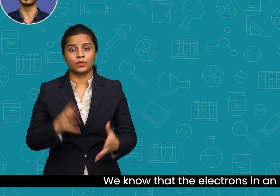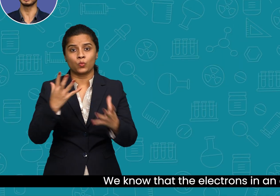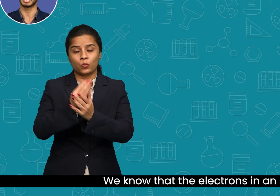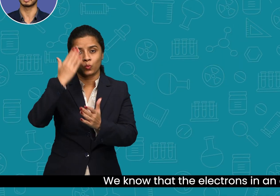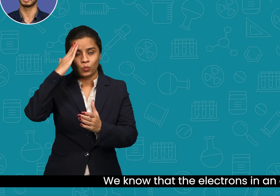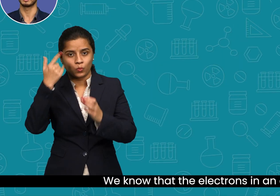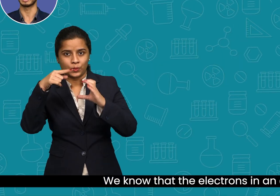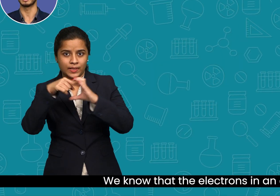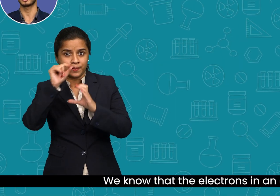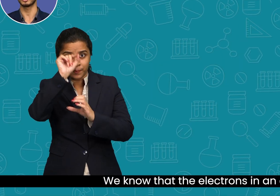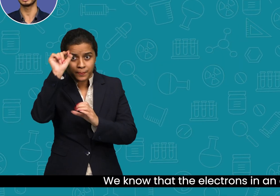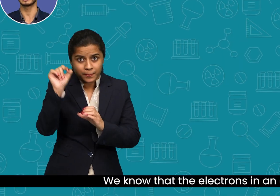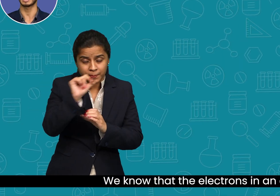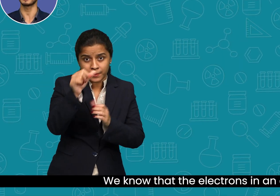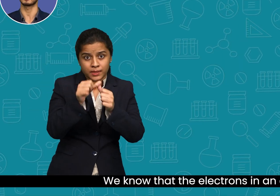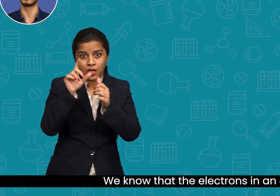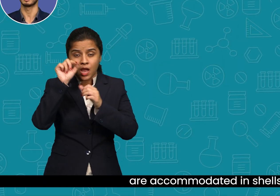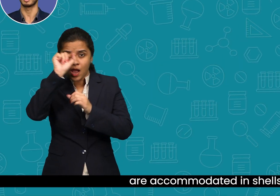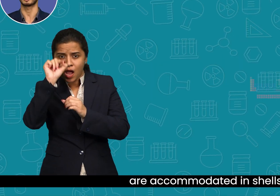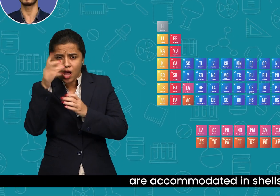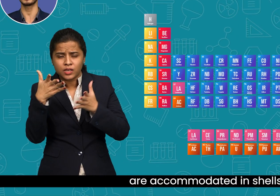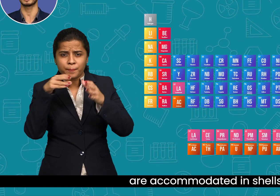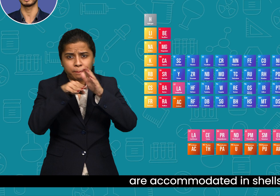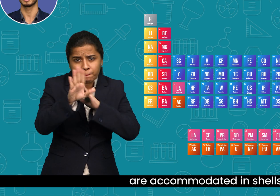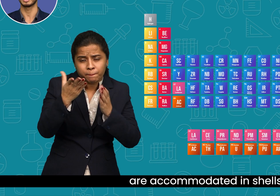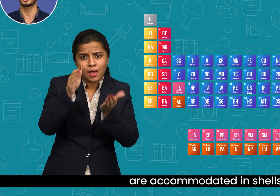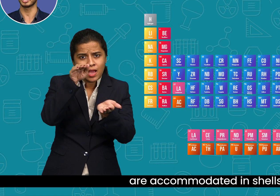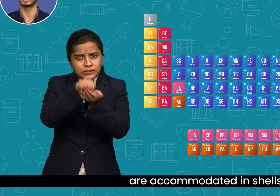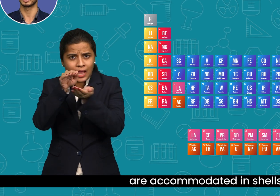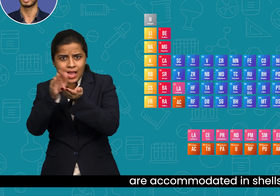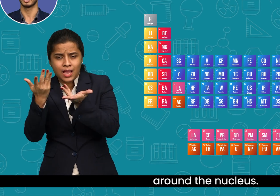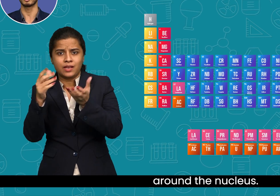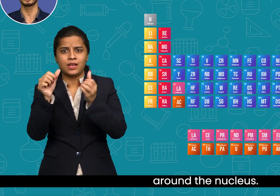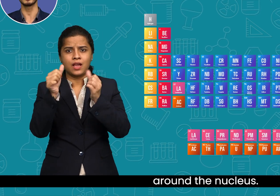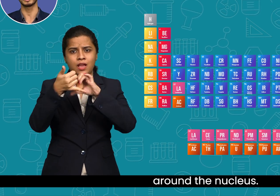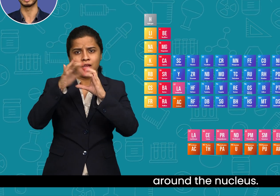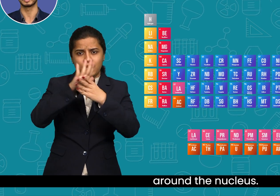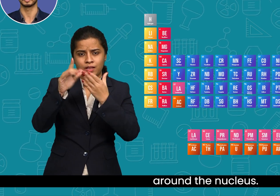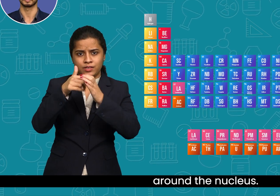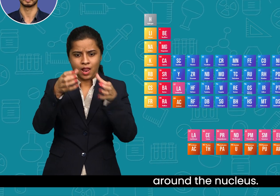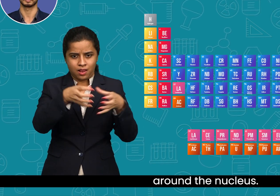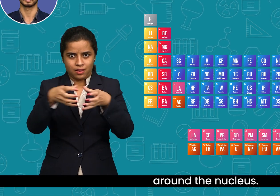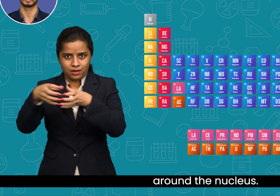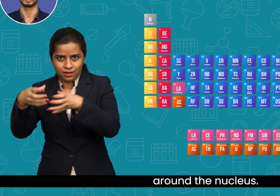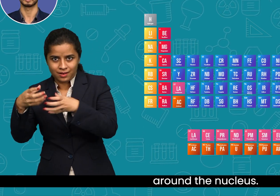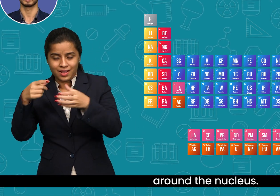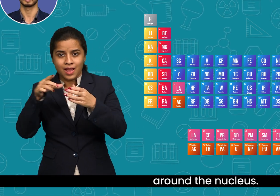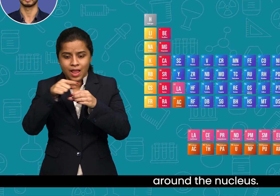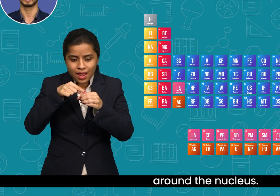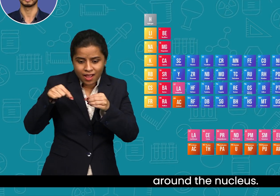We know that the electrons in an atom are accommodated in shells around the nucleus.